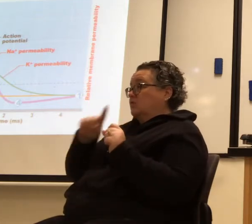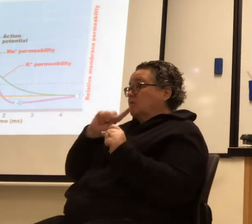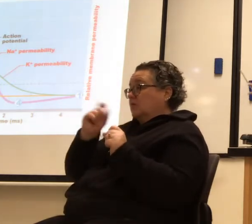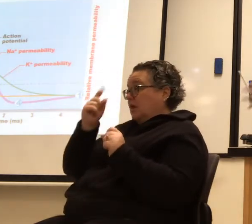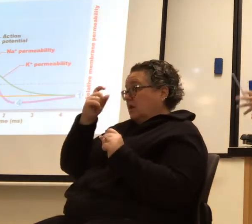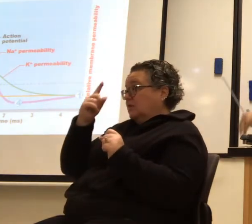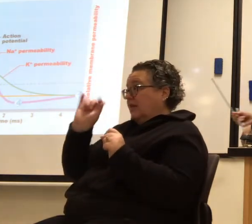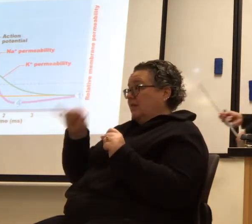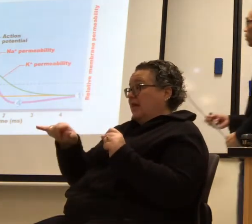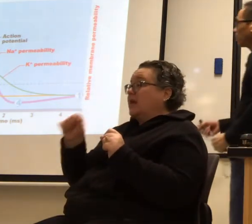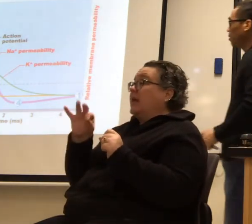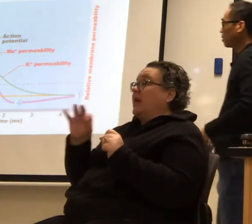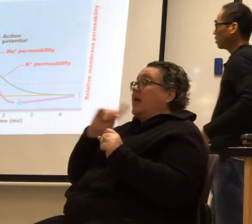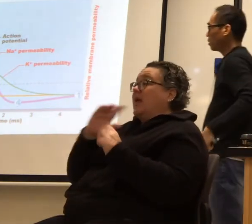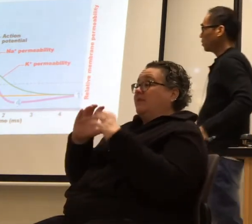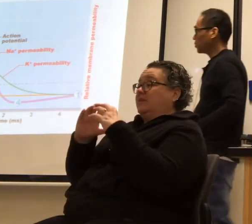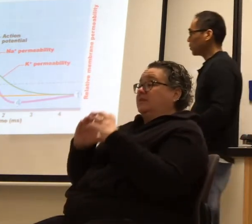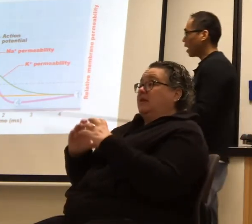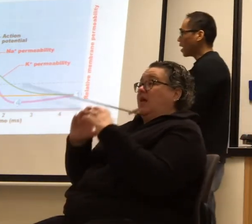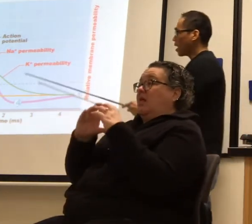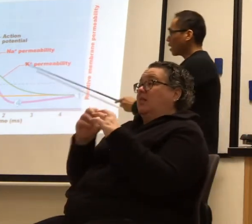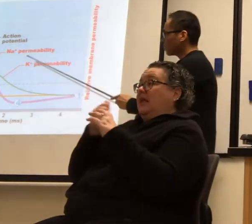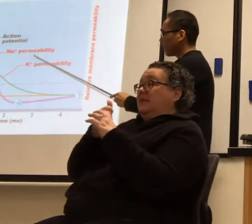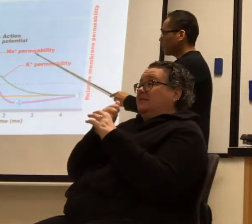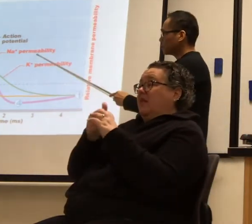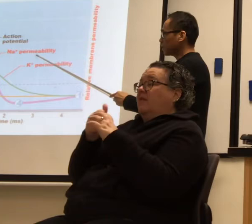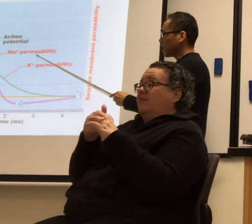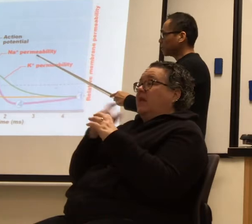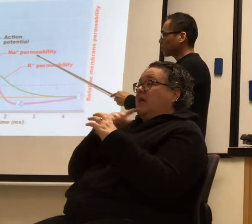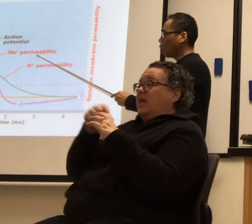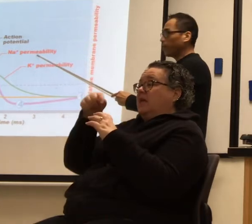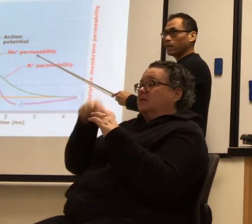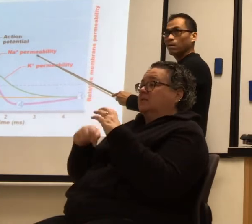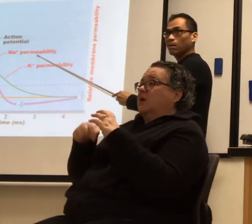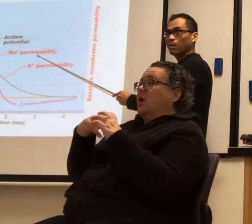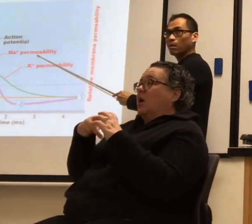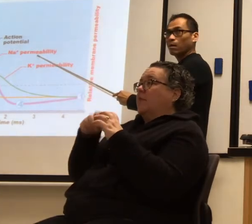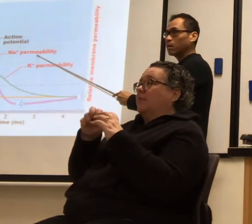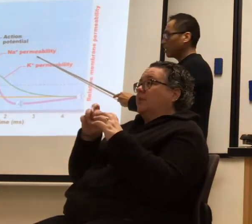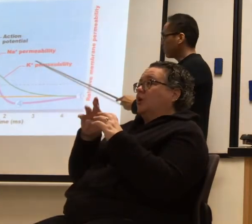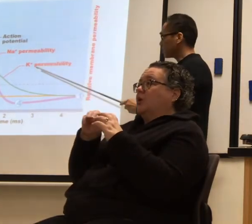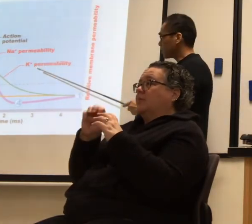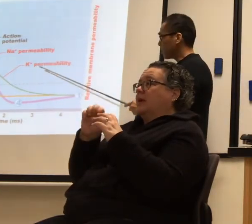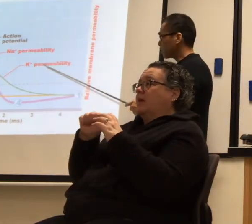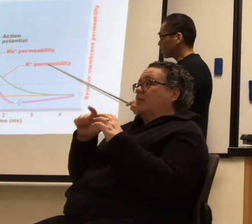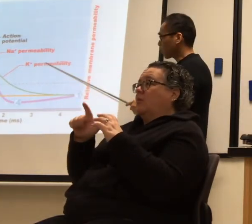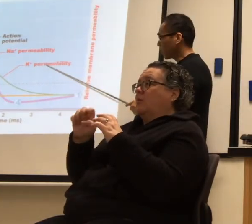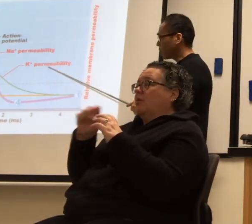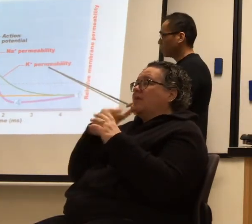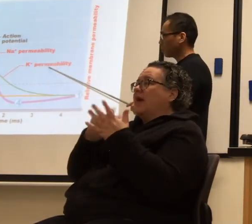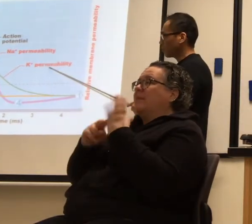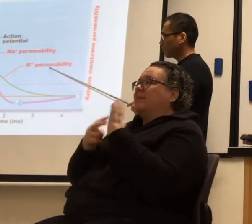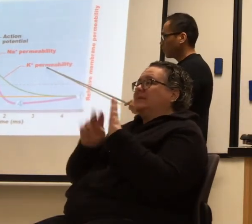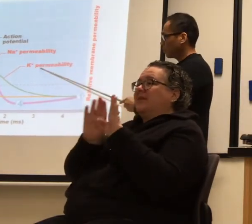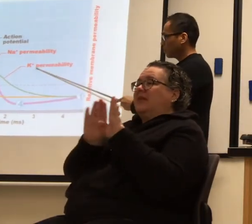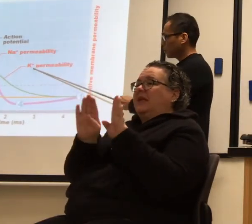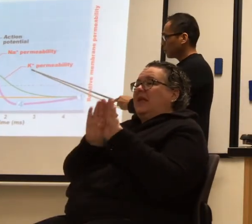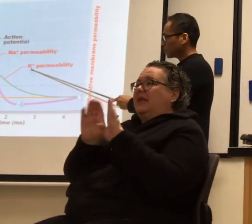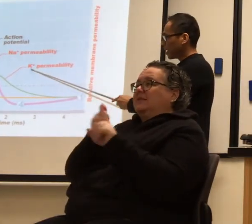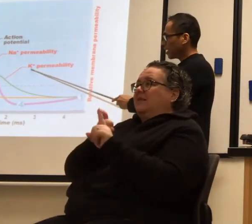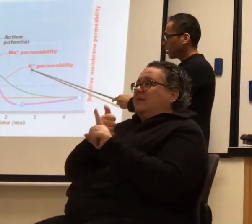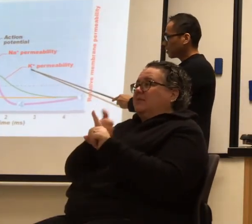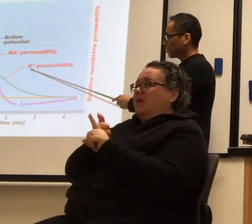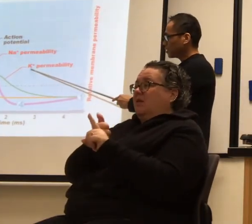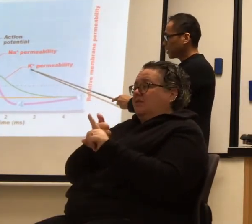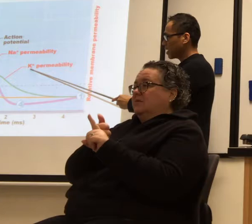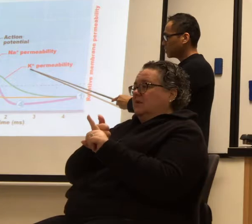If a cell is permeable to an ion, that means the gates are open. If a cell is permeable to